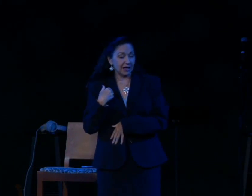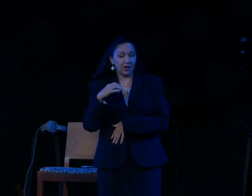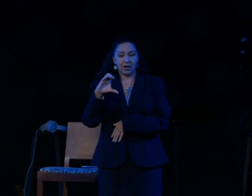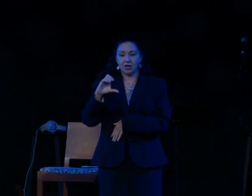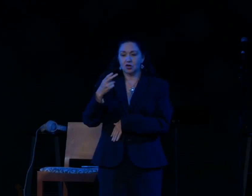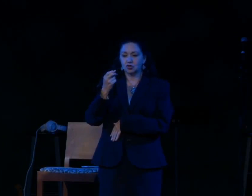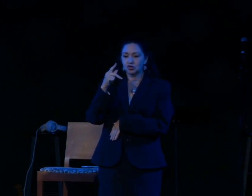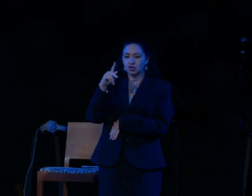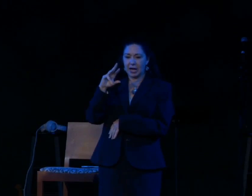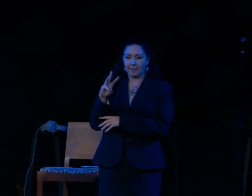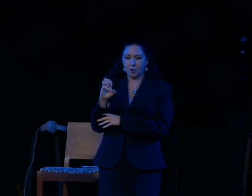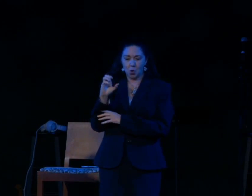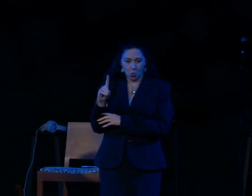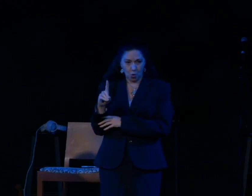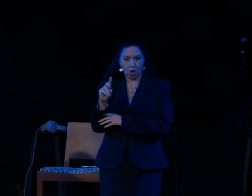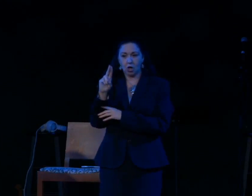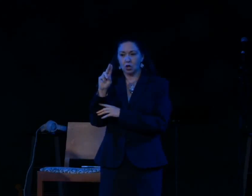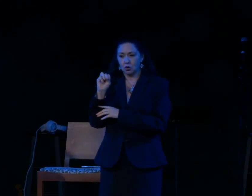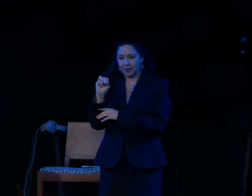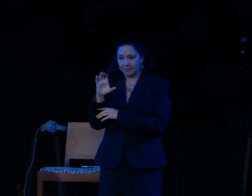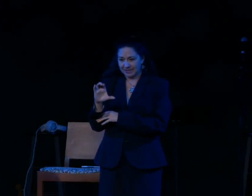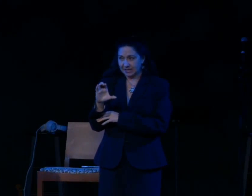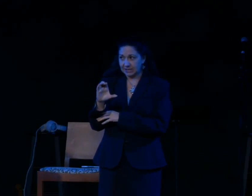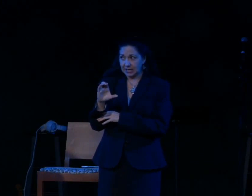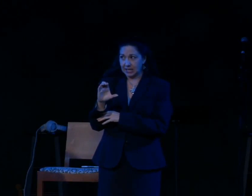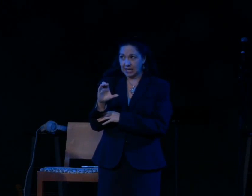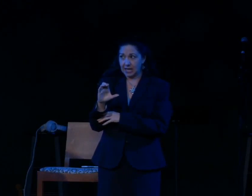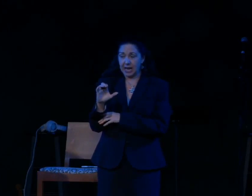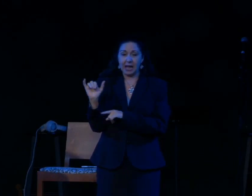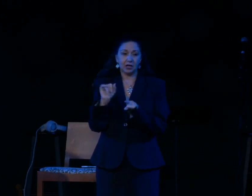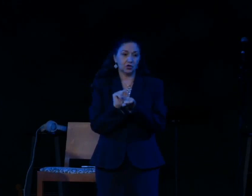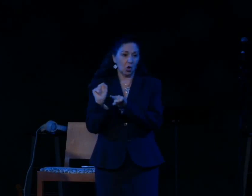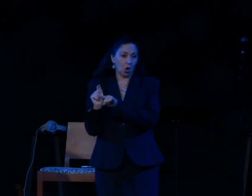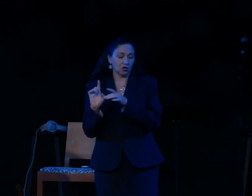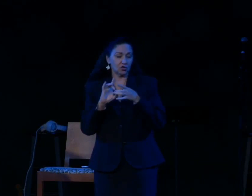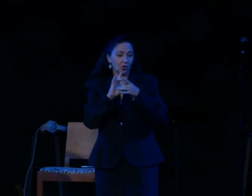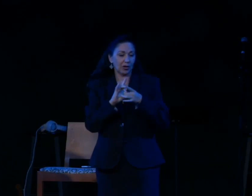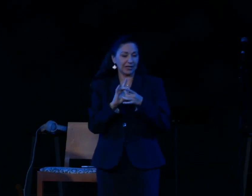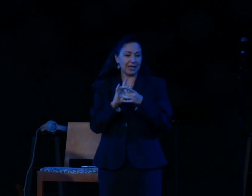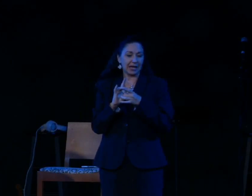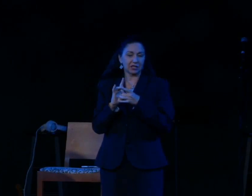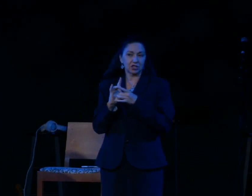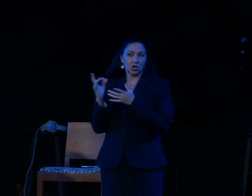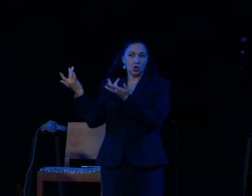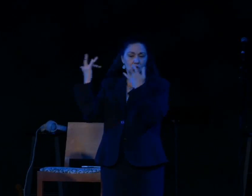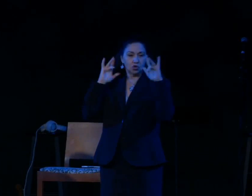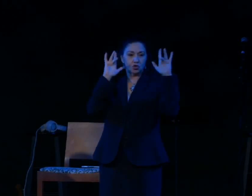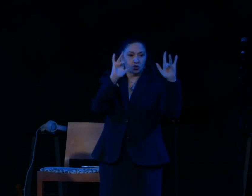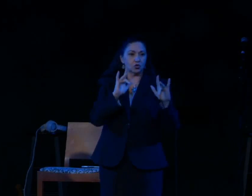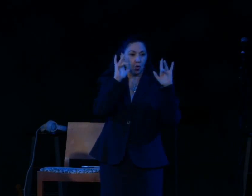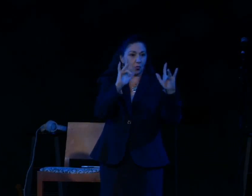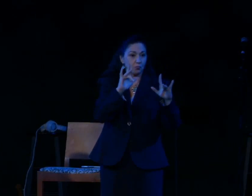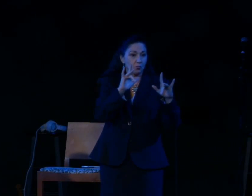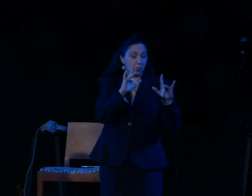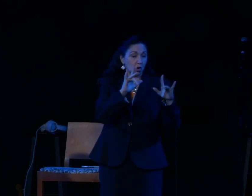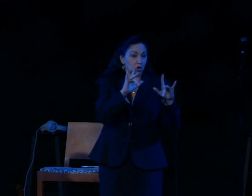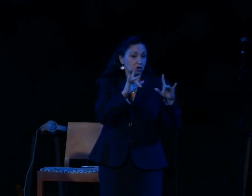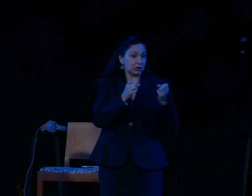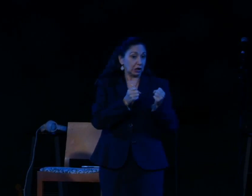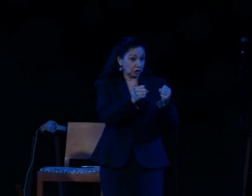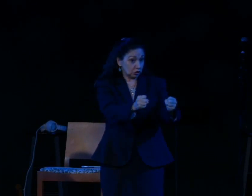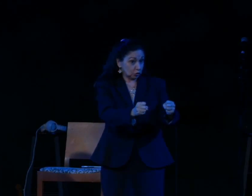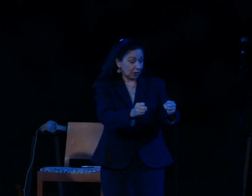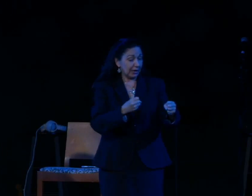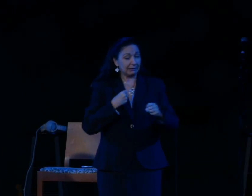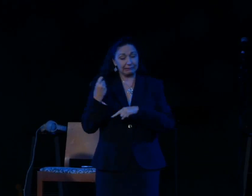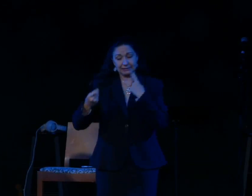Chapelwood United Methodist there, and I'm the pastor of Mercy Street. And I am someone that over the last 12 to 18 months,